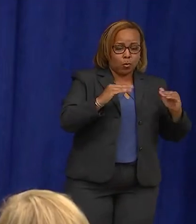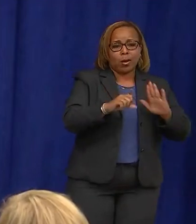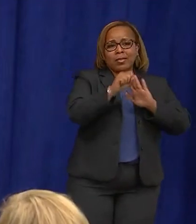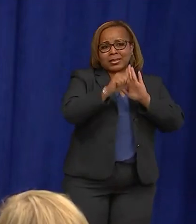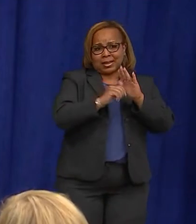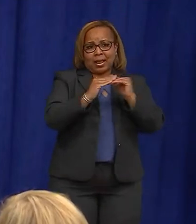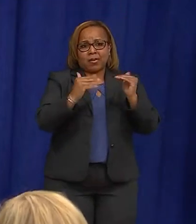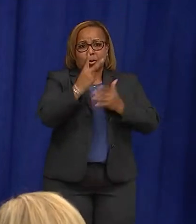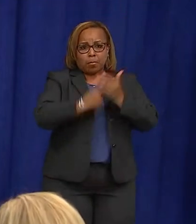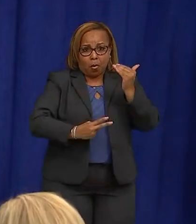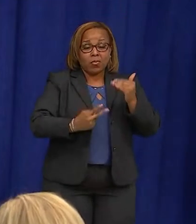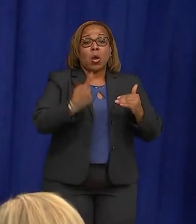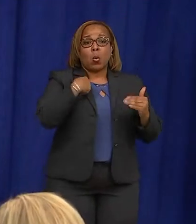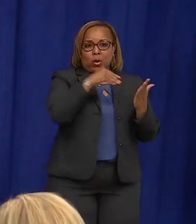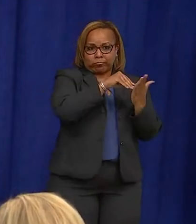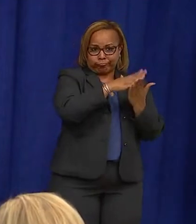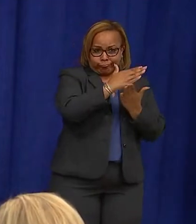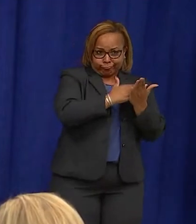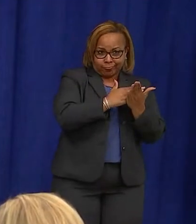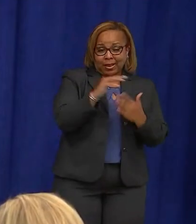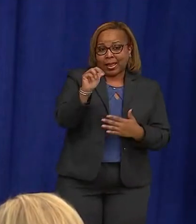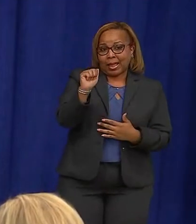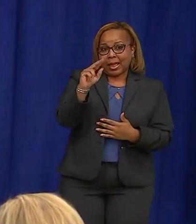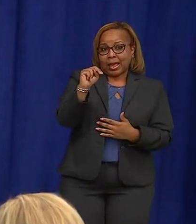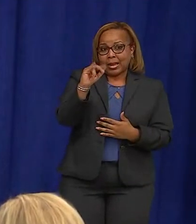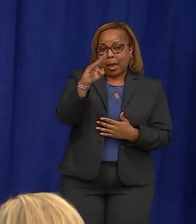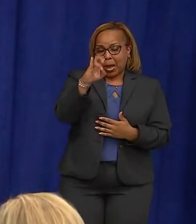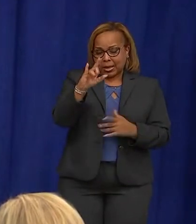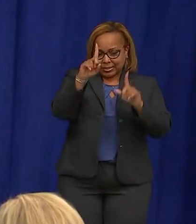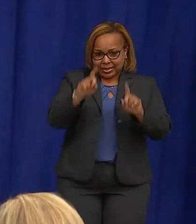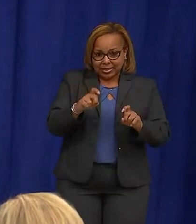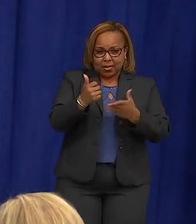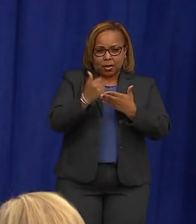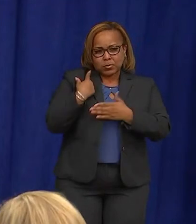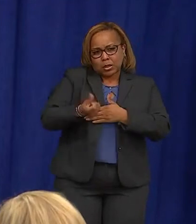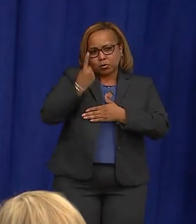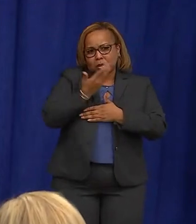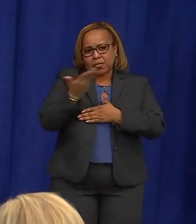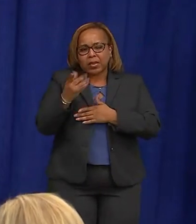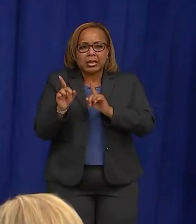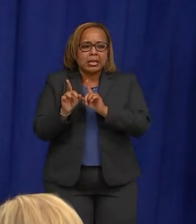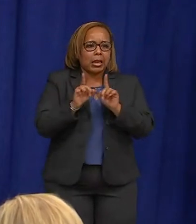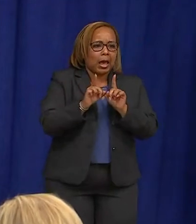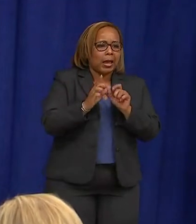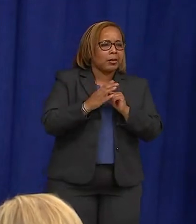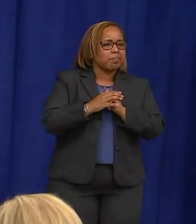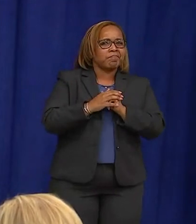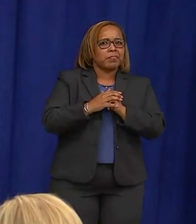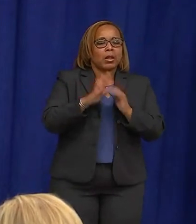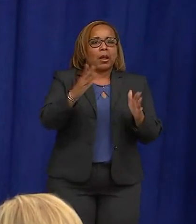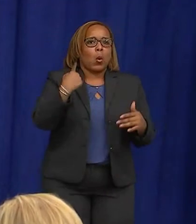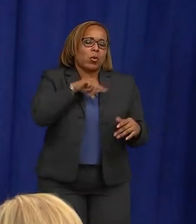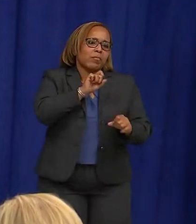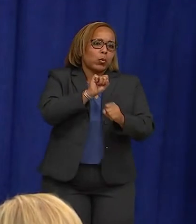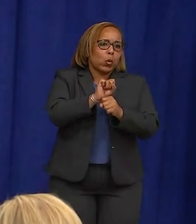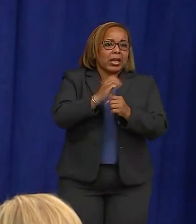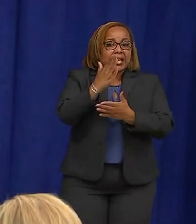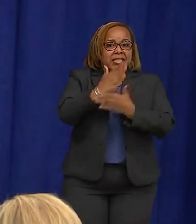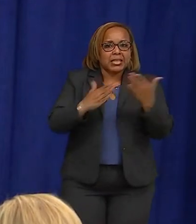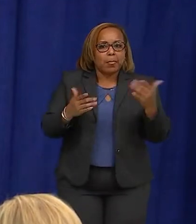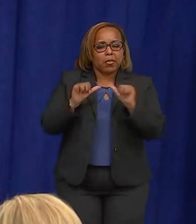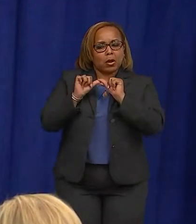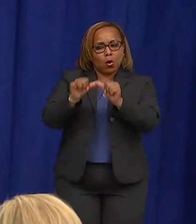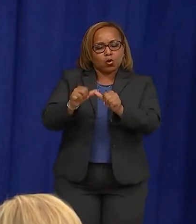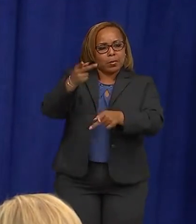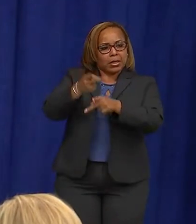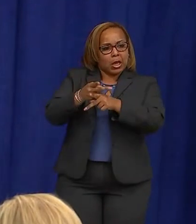state level. We keep track of the antibody tests because they help us understand things like, for example, we've been working in some of the long-term